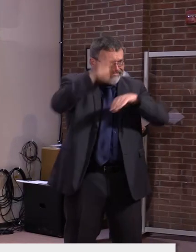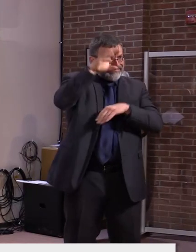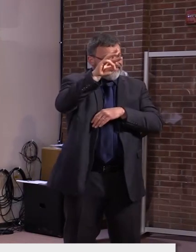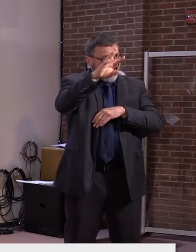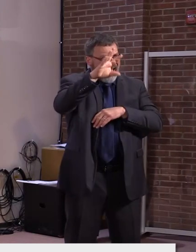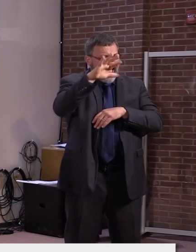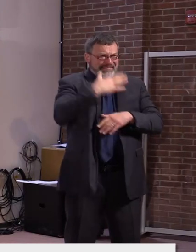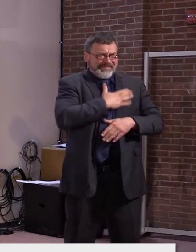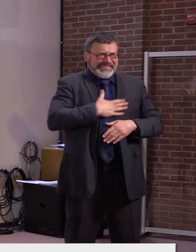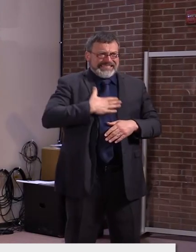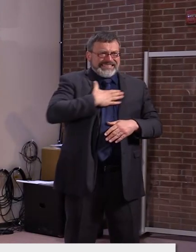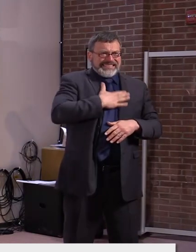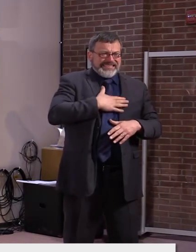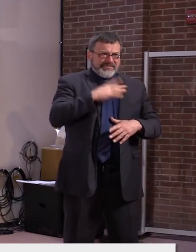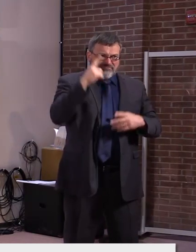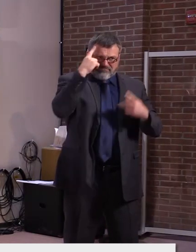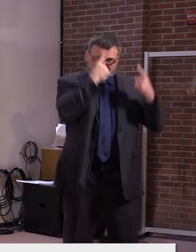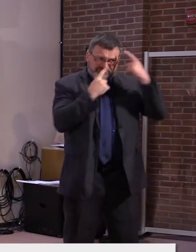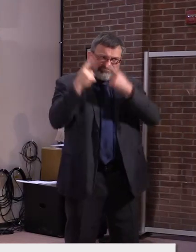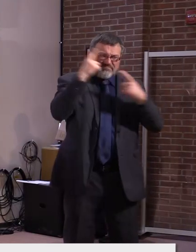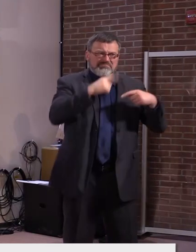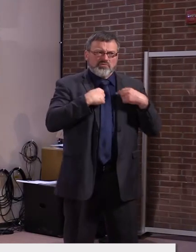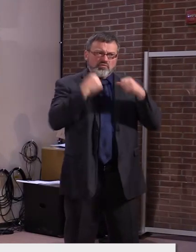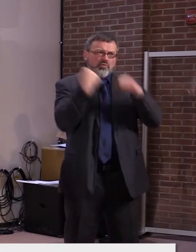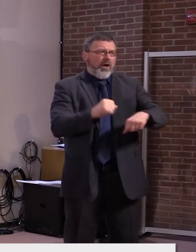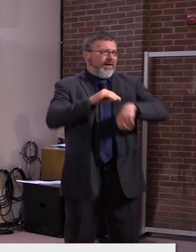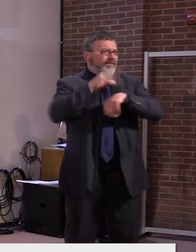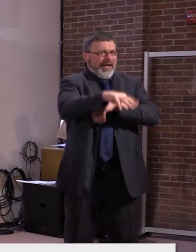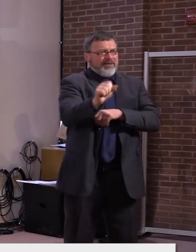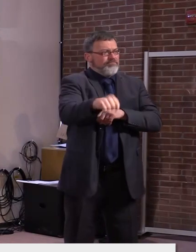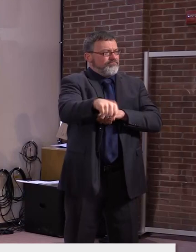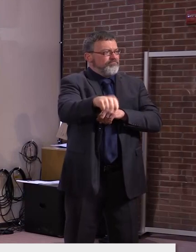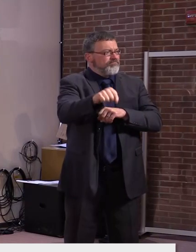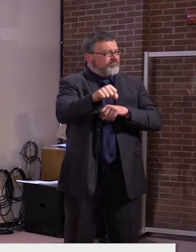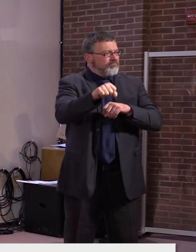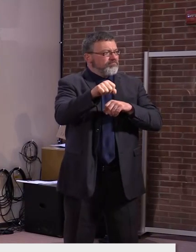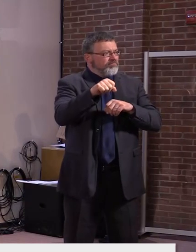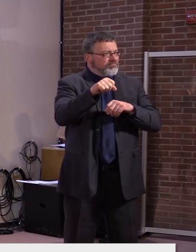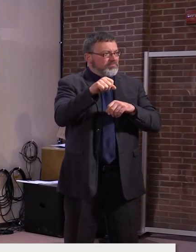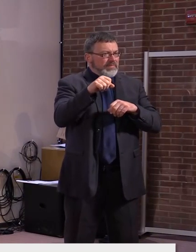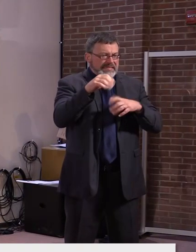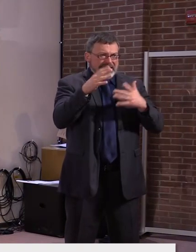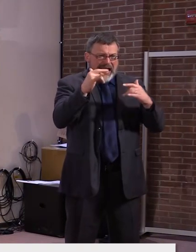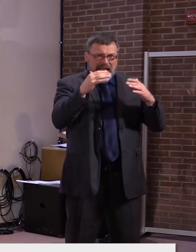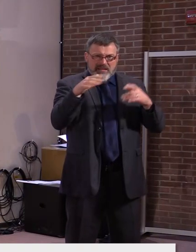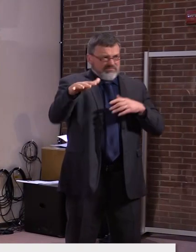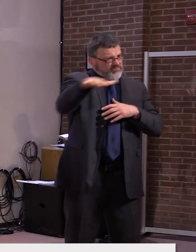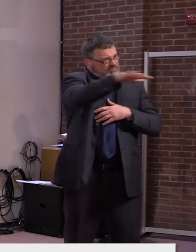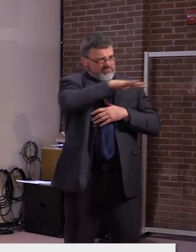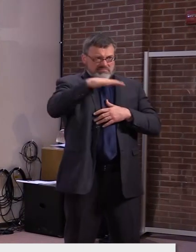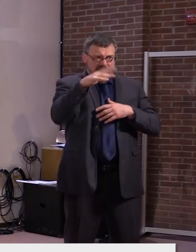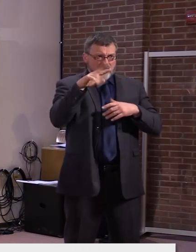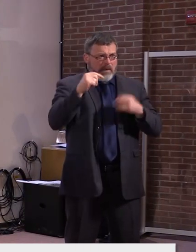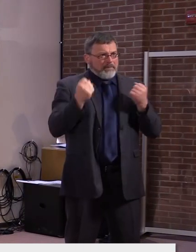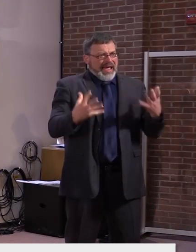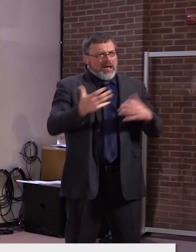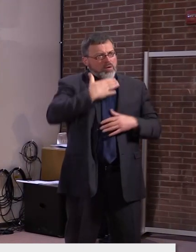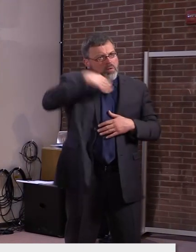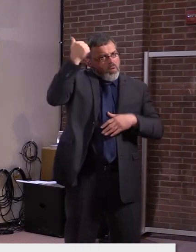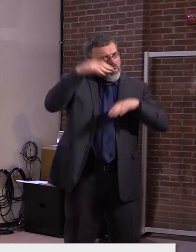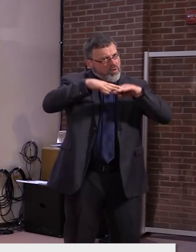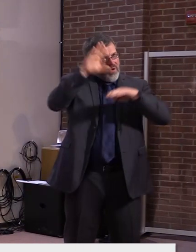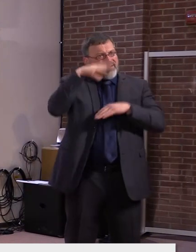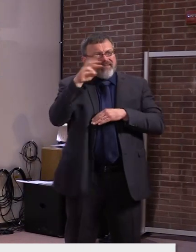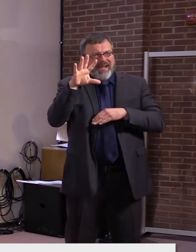to impact older Vermonters more than we had hoped, with studies showing of waning immunity for these populations, so